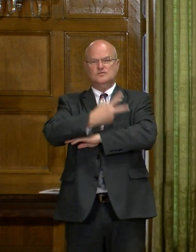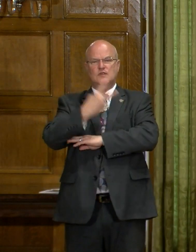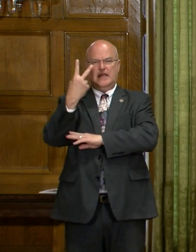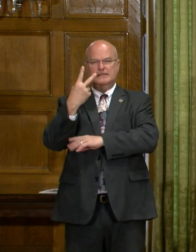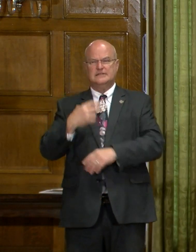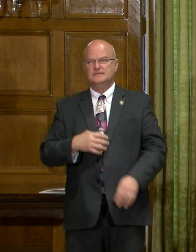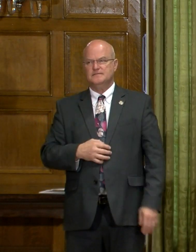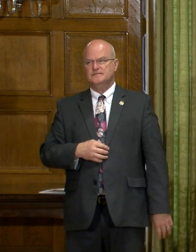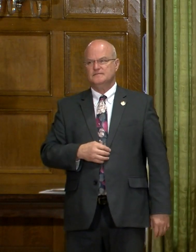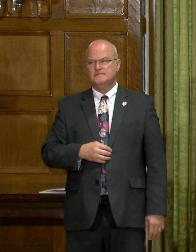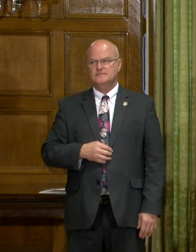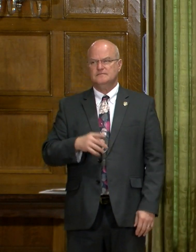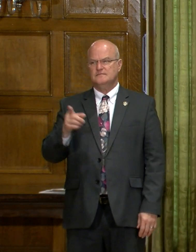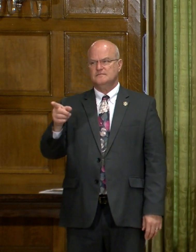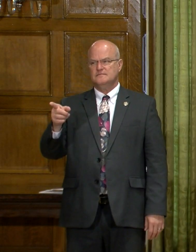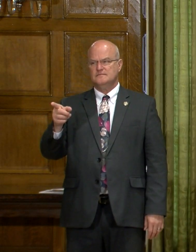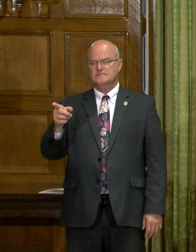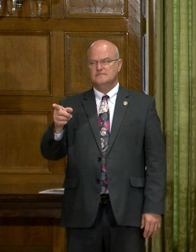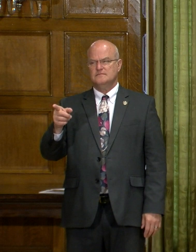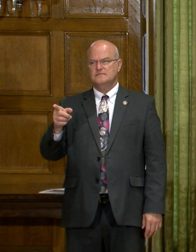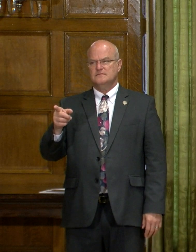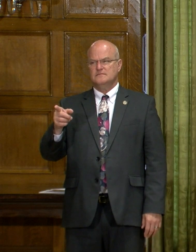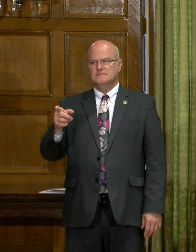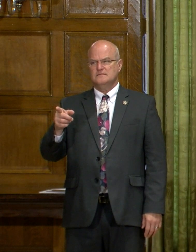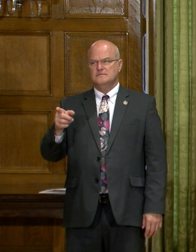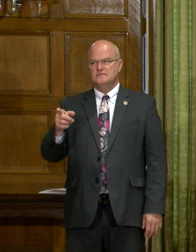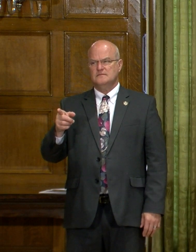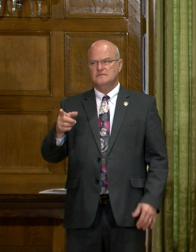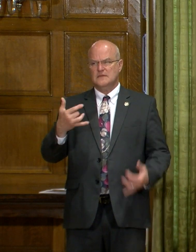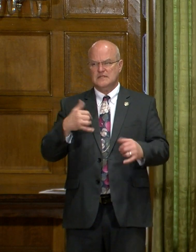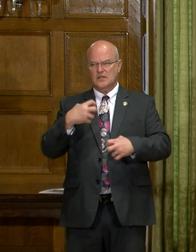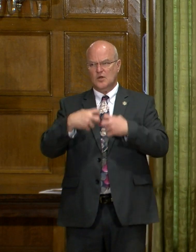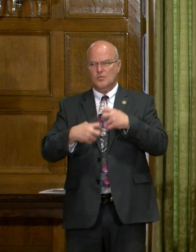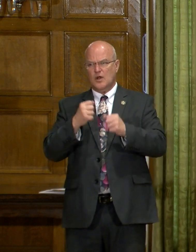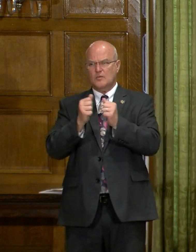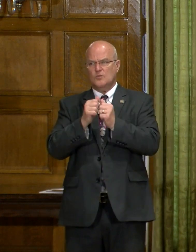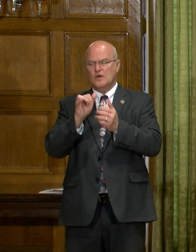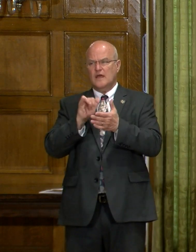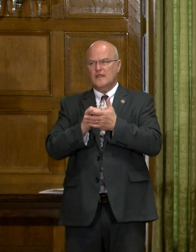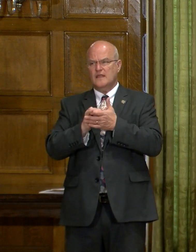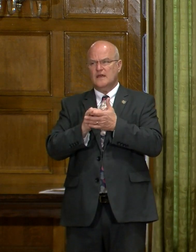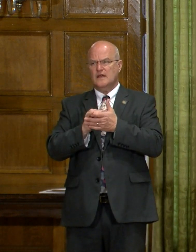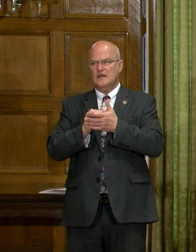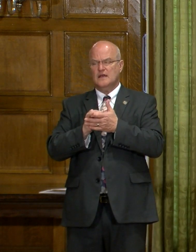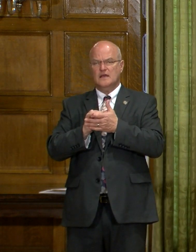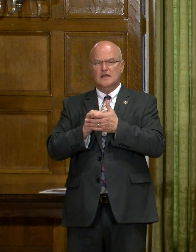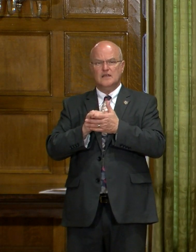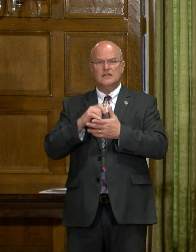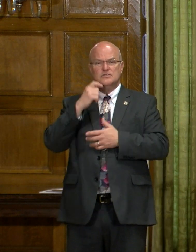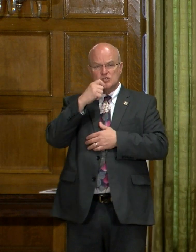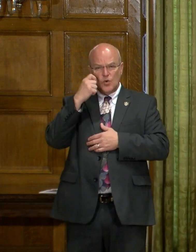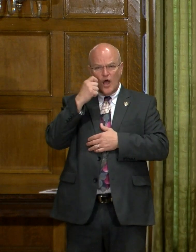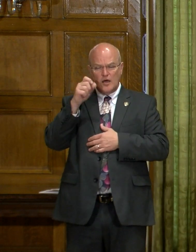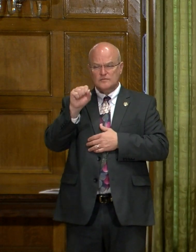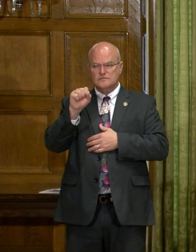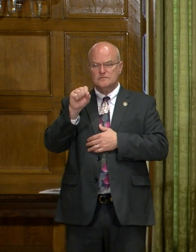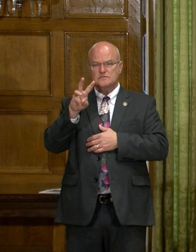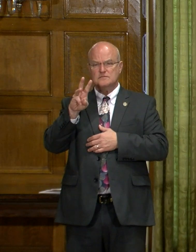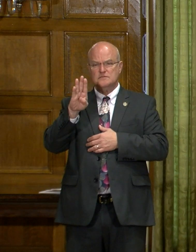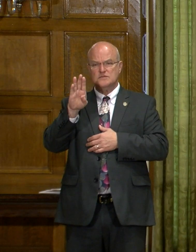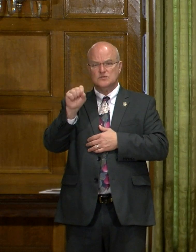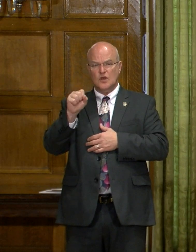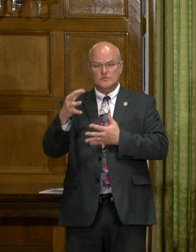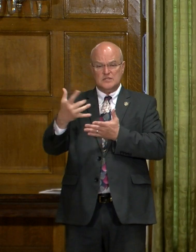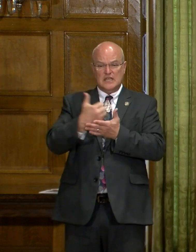days. On that point, is there still a problem with the supply of swabs and materials that are needed to